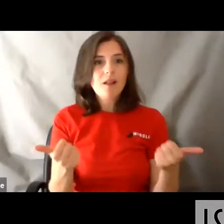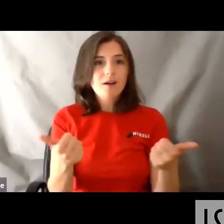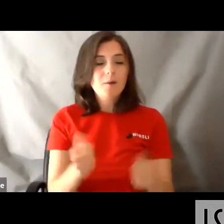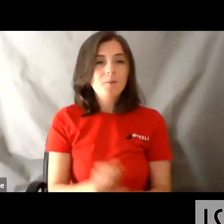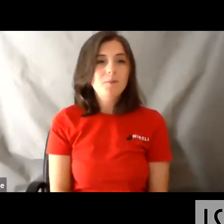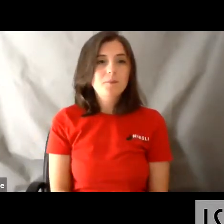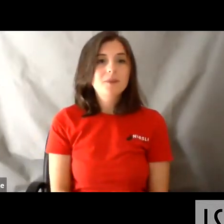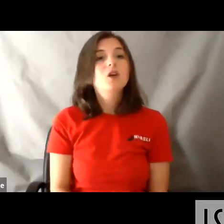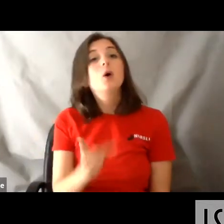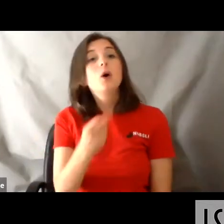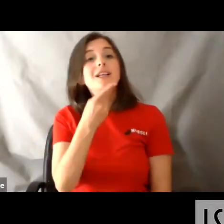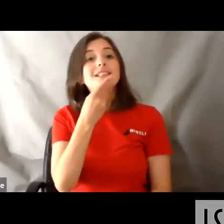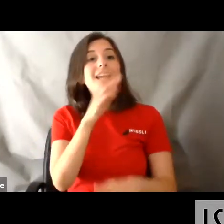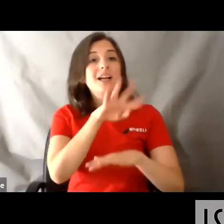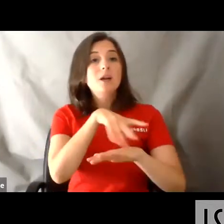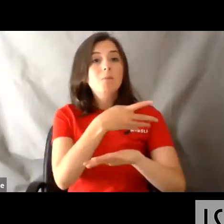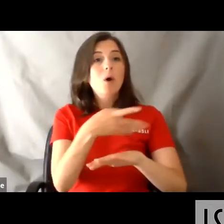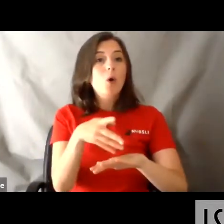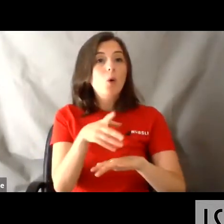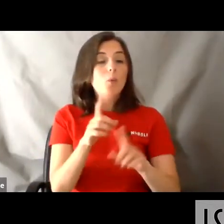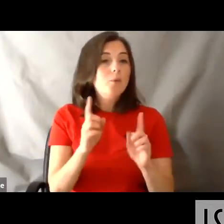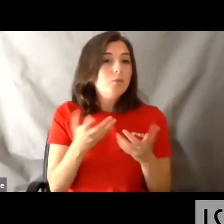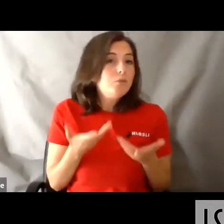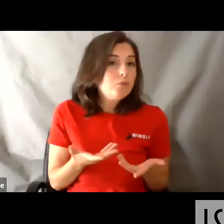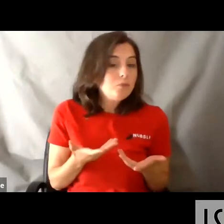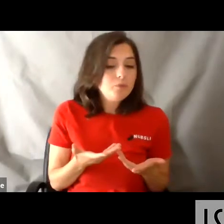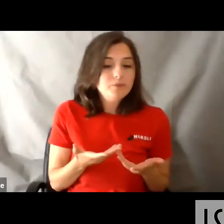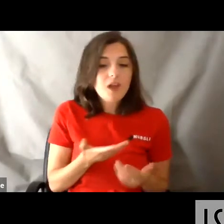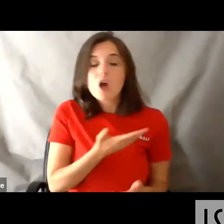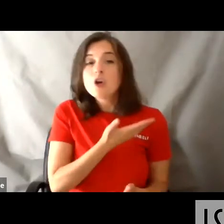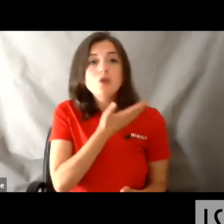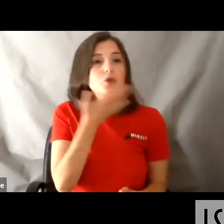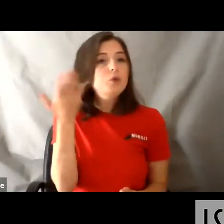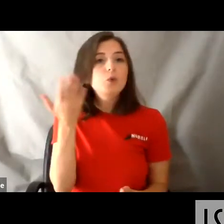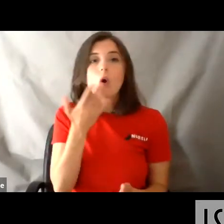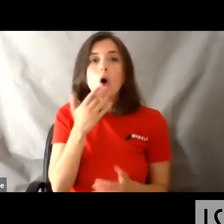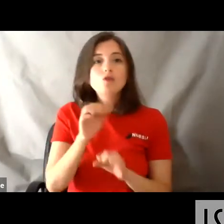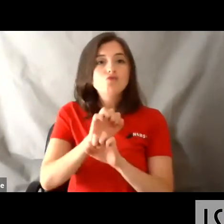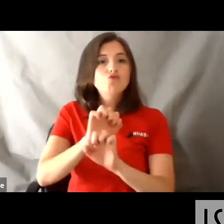My second poem for you tonight is Do Not Resuscitate.